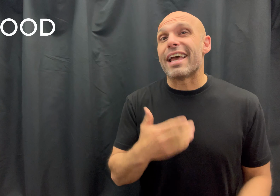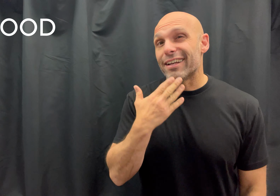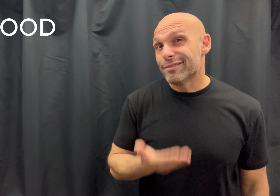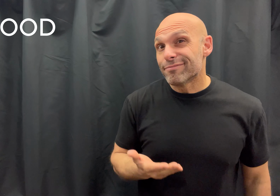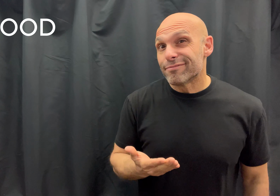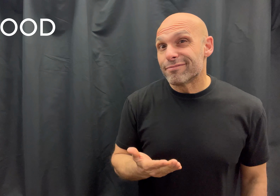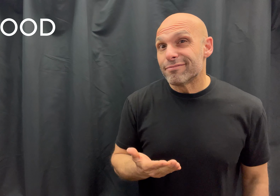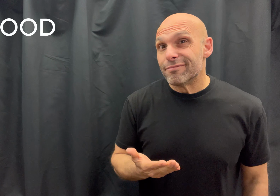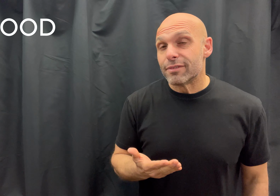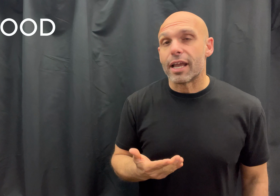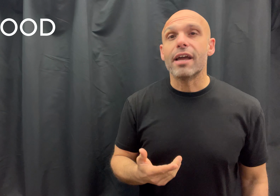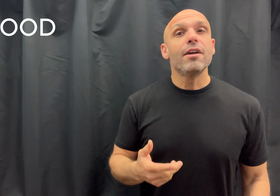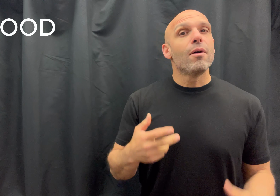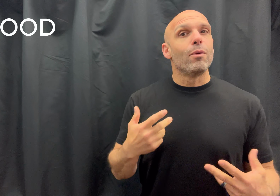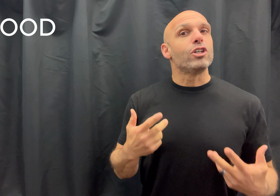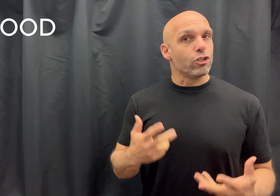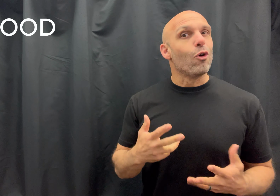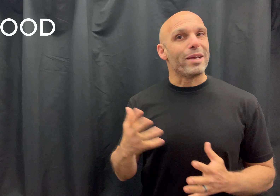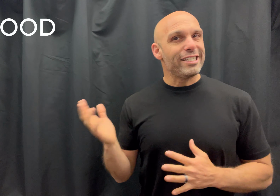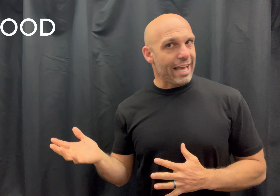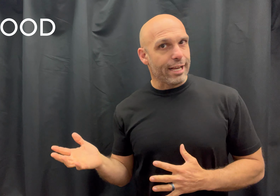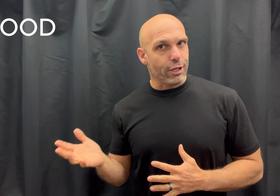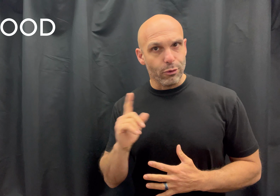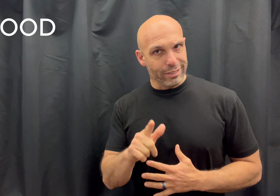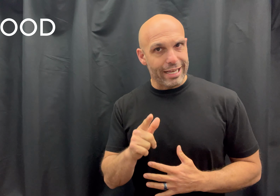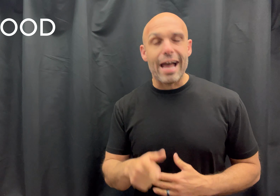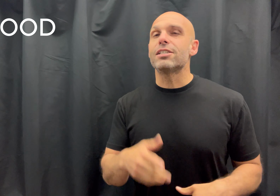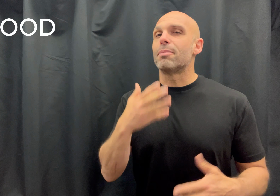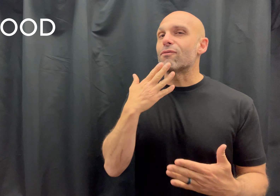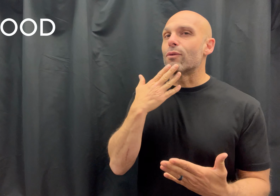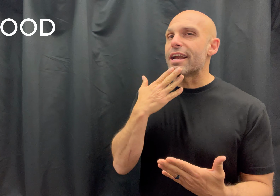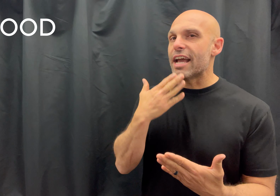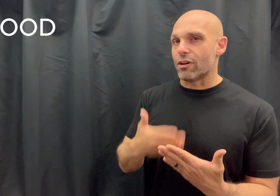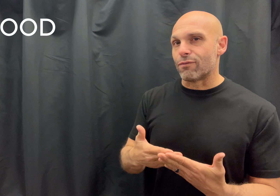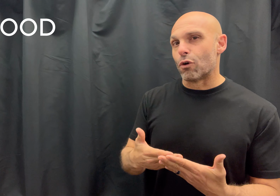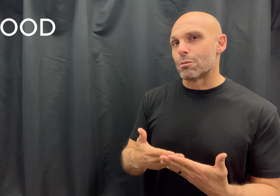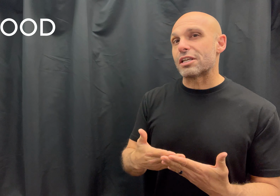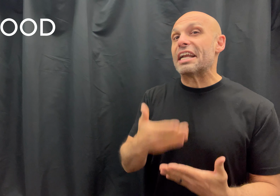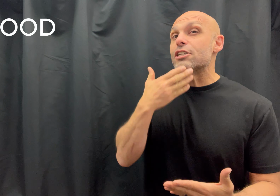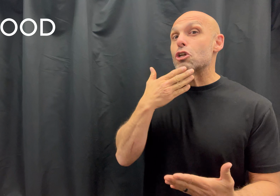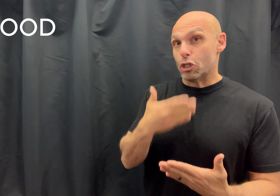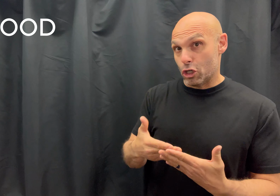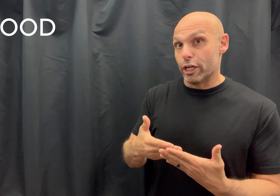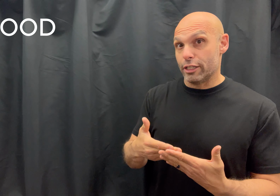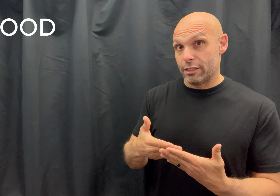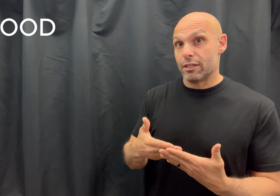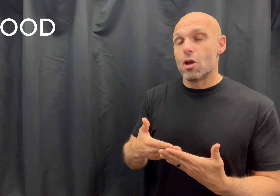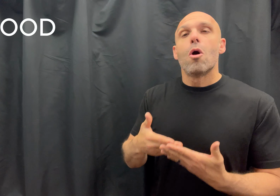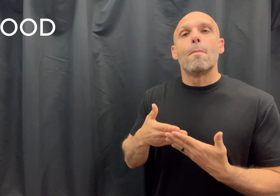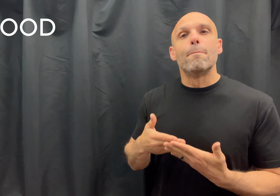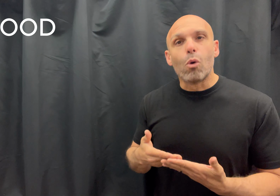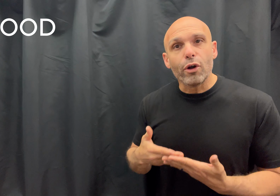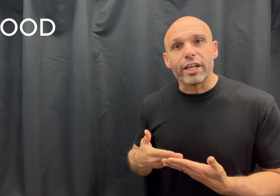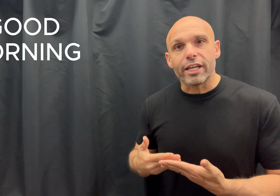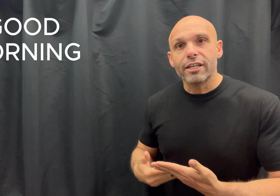hand, okay? Which also means thank you, yes, but for right now, the formal sign is good. Morning,